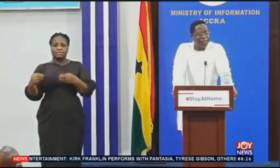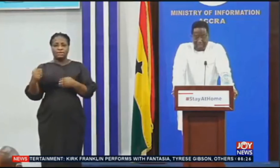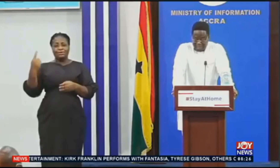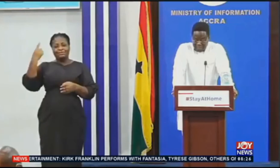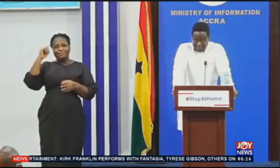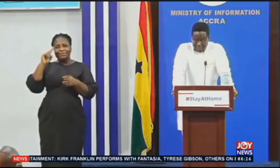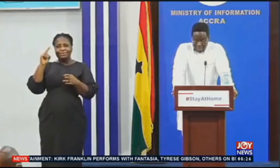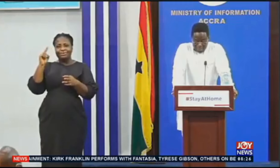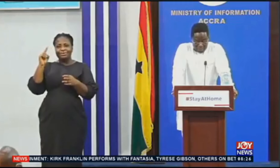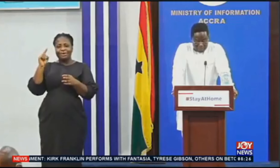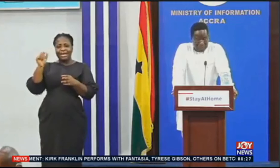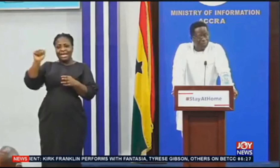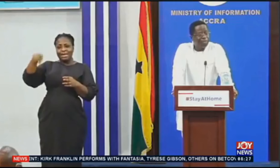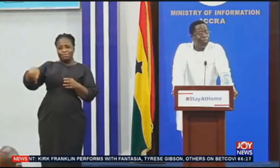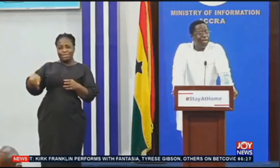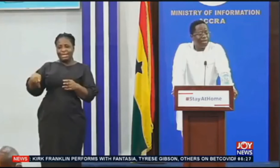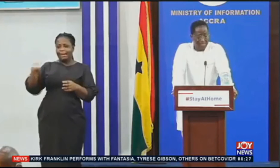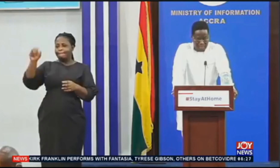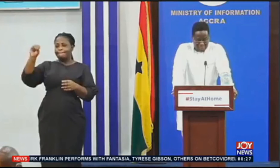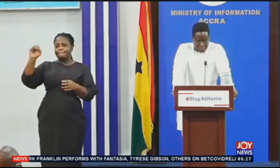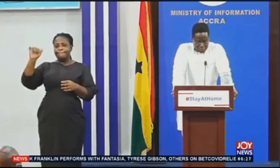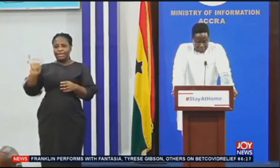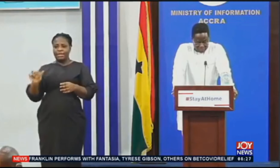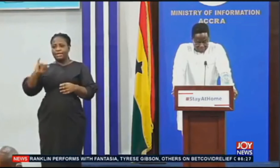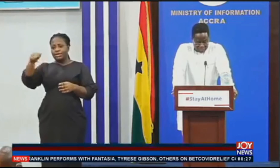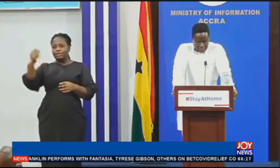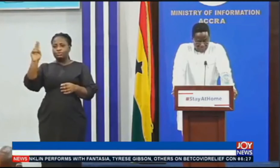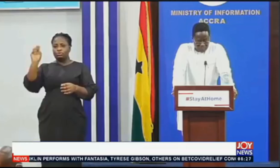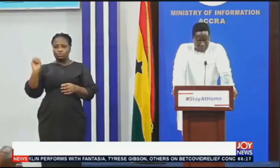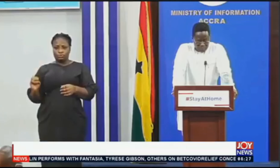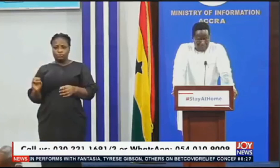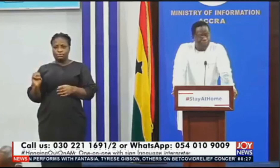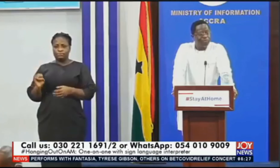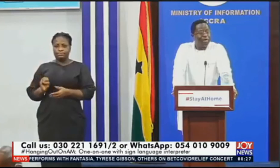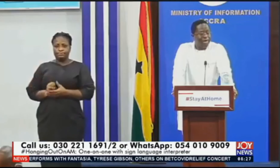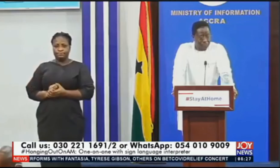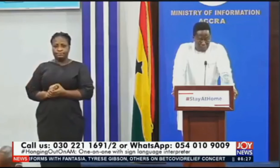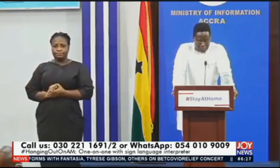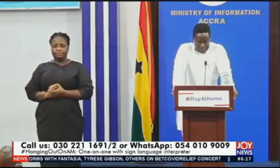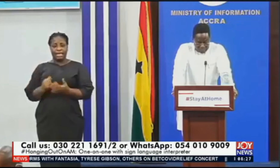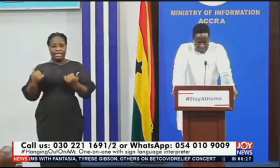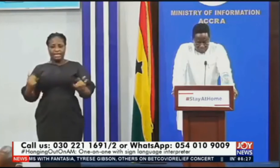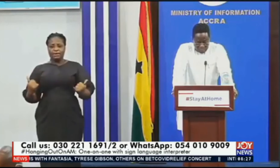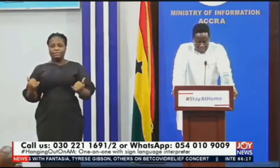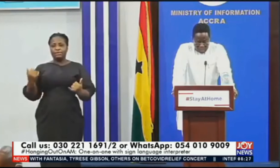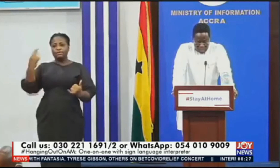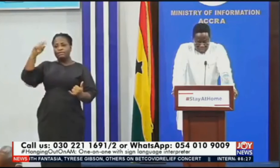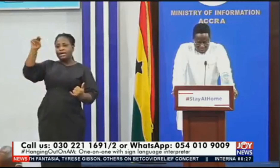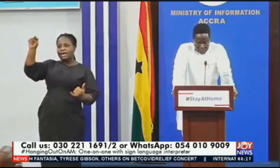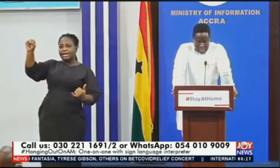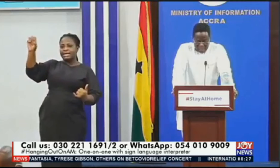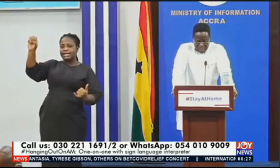like the way we speak. She's Okay, also wait. speaking You like said the first time you saw her, you thought she was deaf. Yes, but